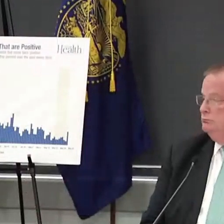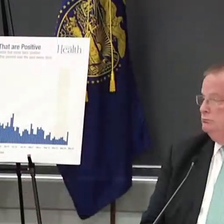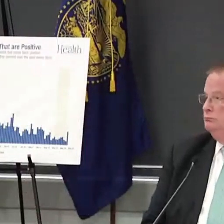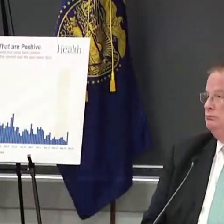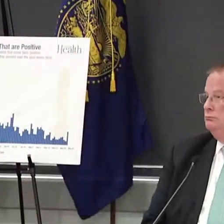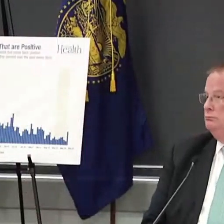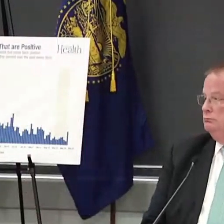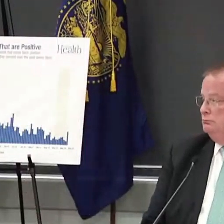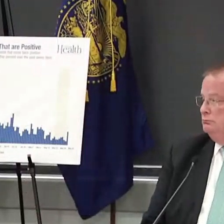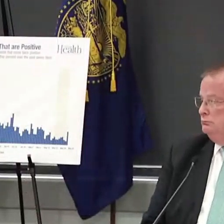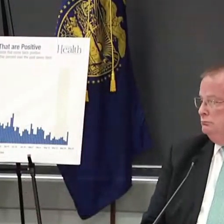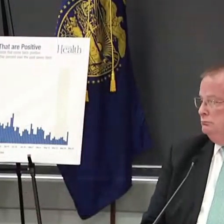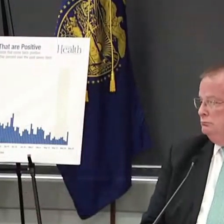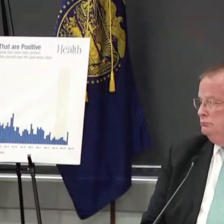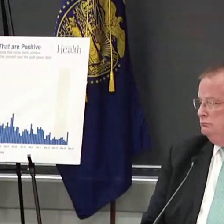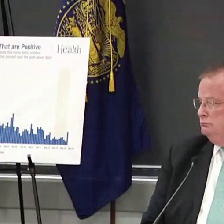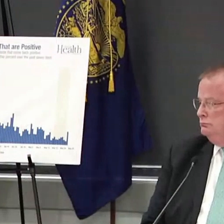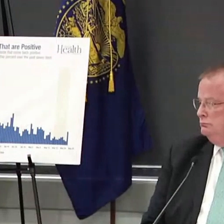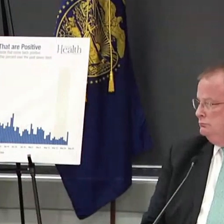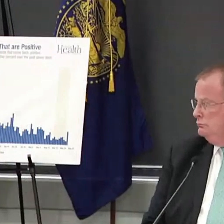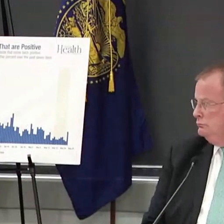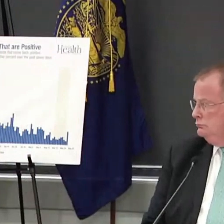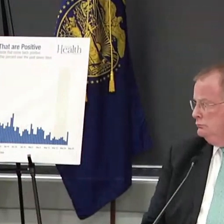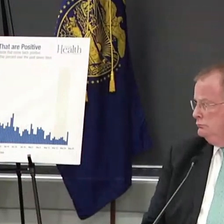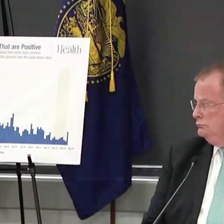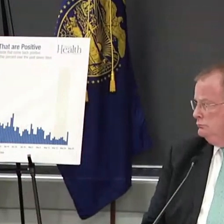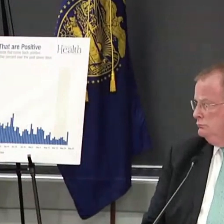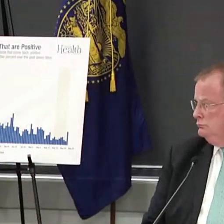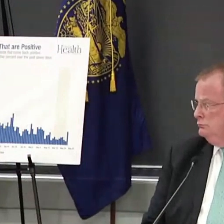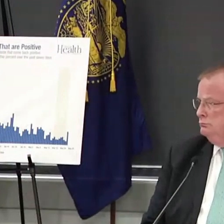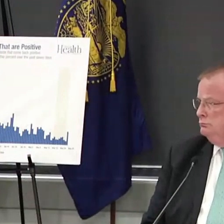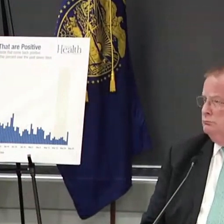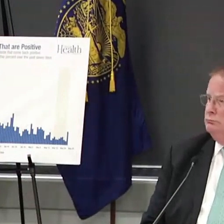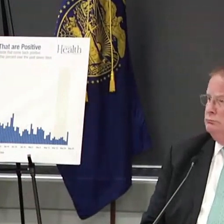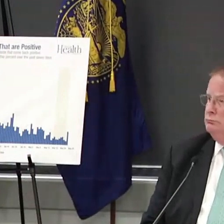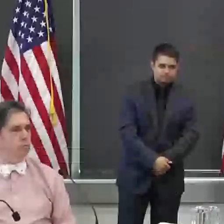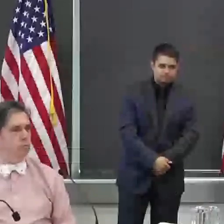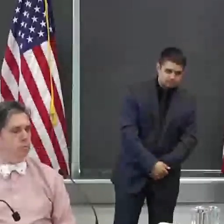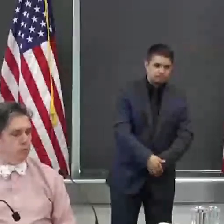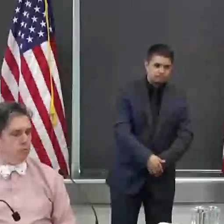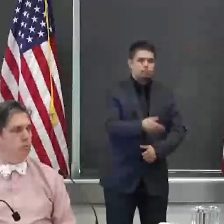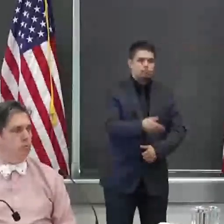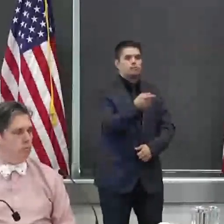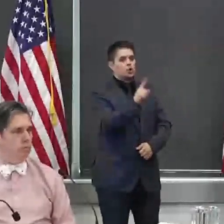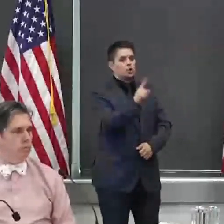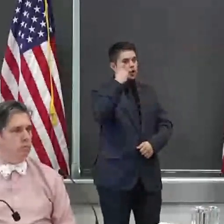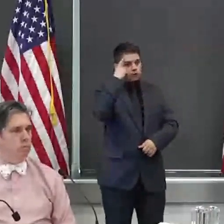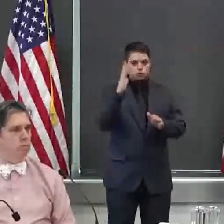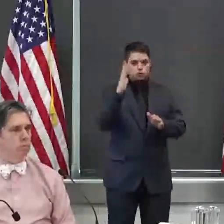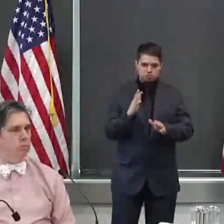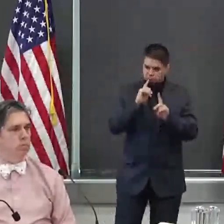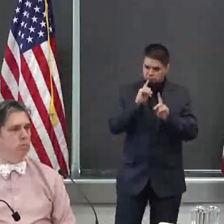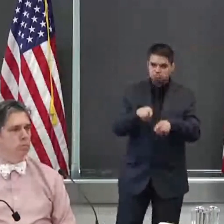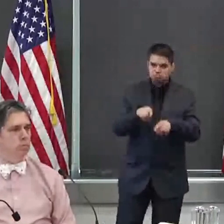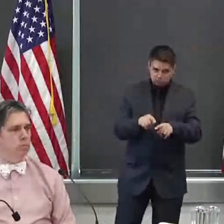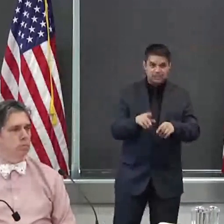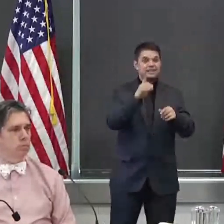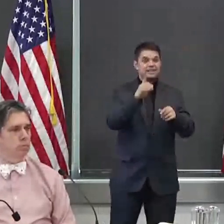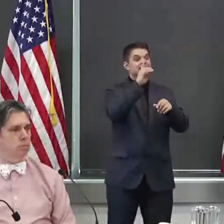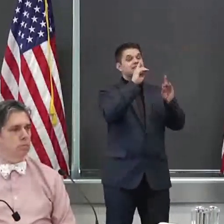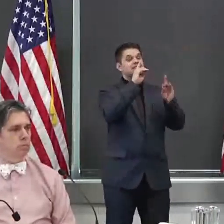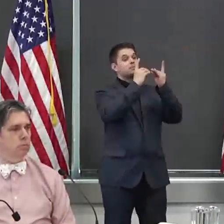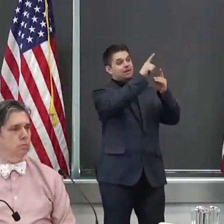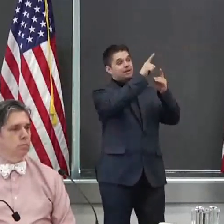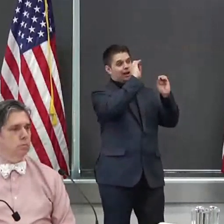look? Great question. We'll be working on that. The department has been working on that, frankly, since